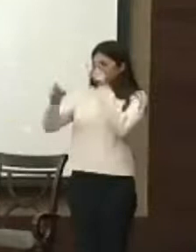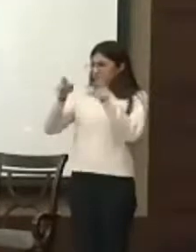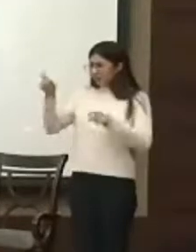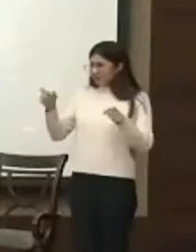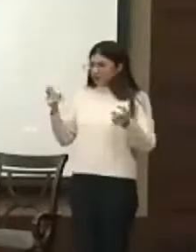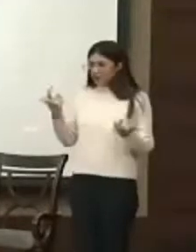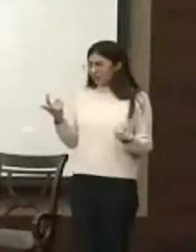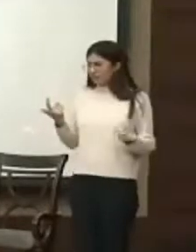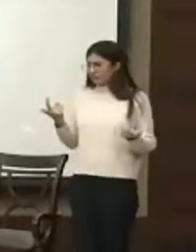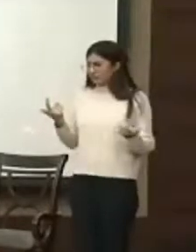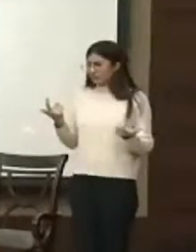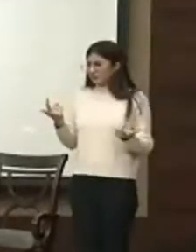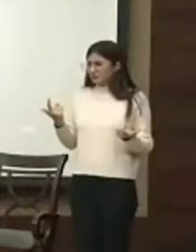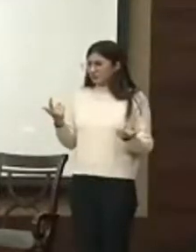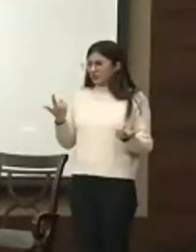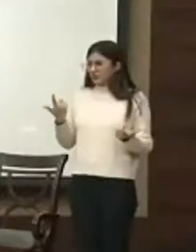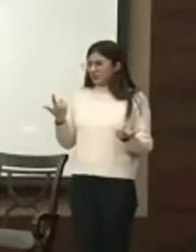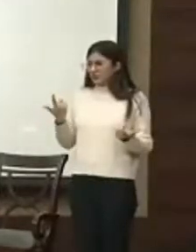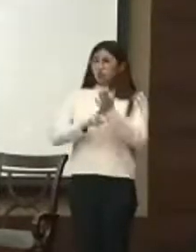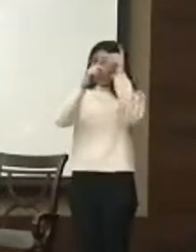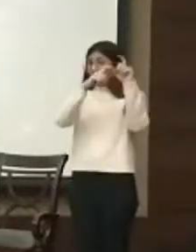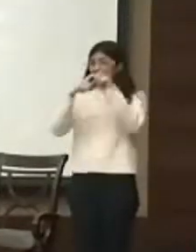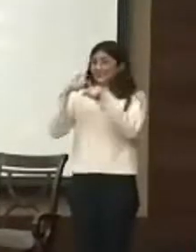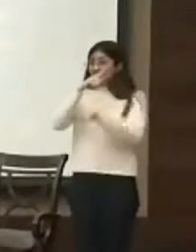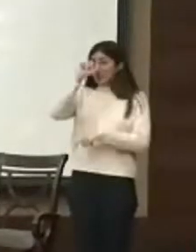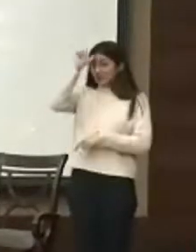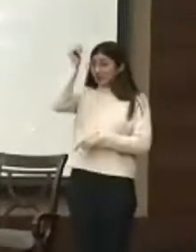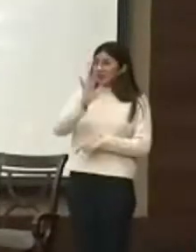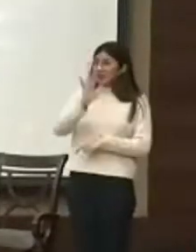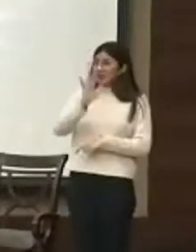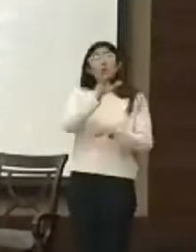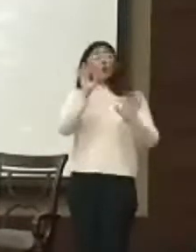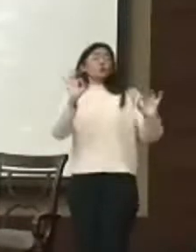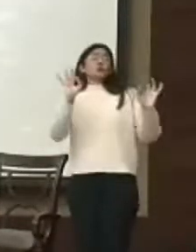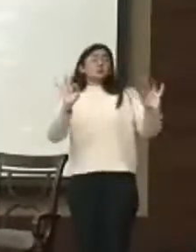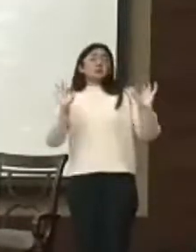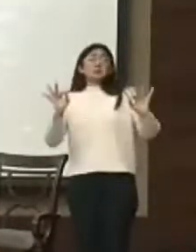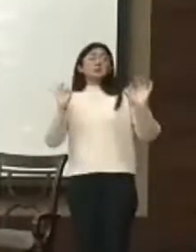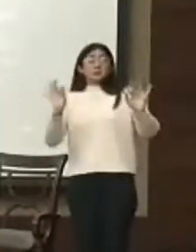romanticization of the Northeast of India. There is a sense of